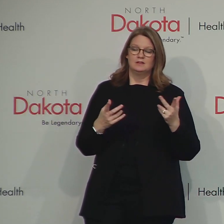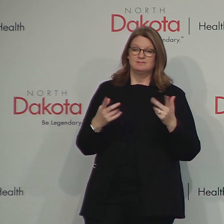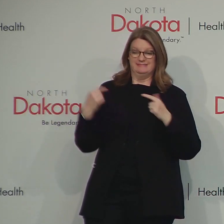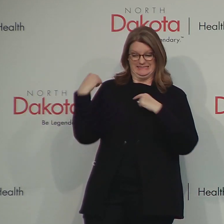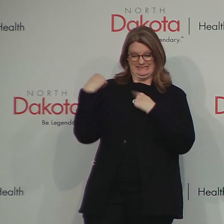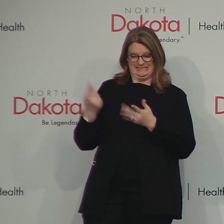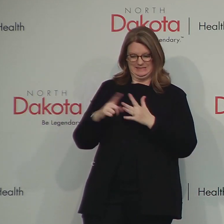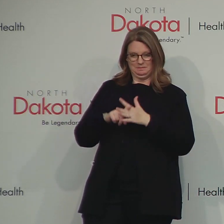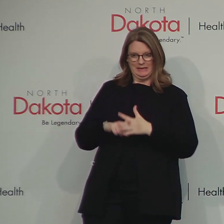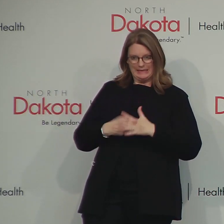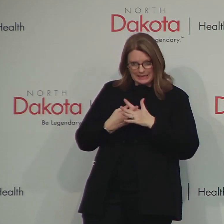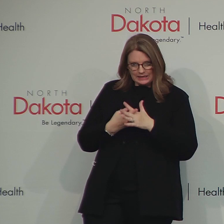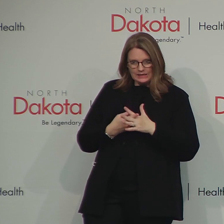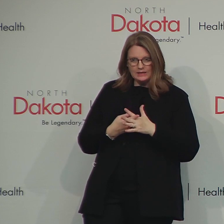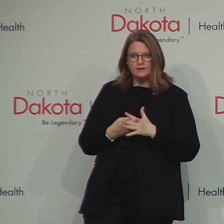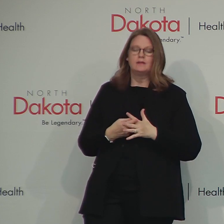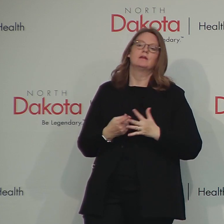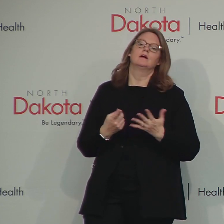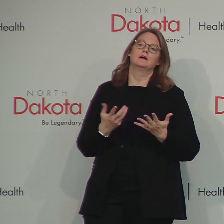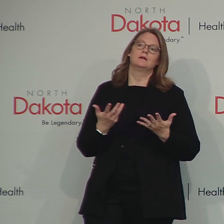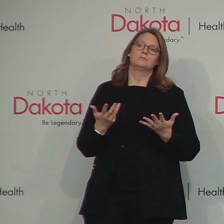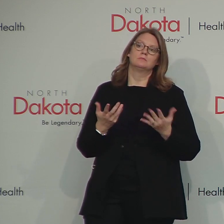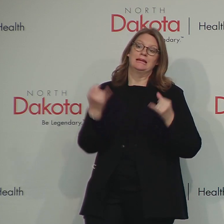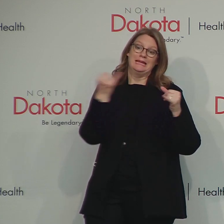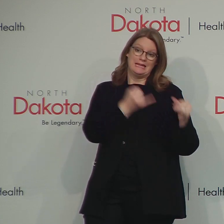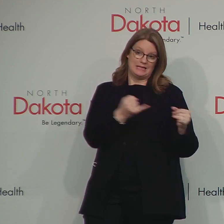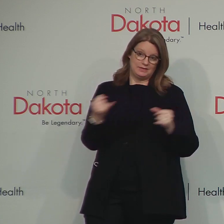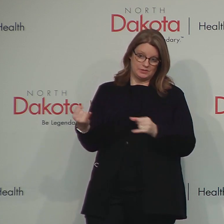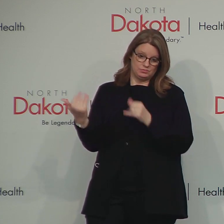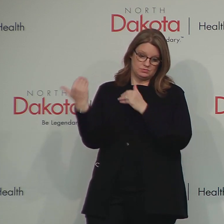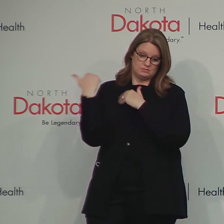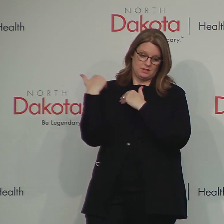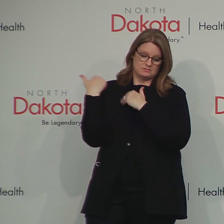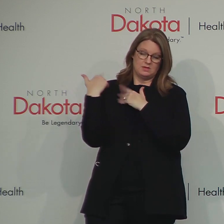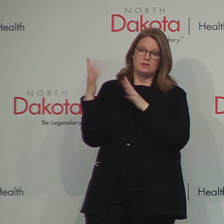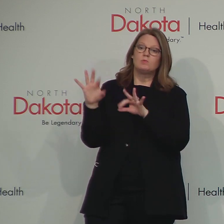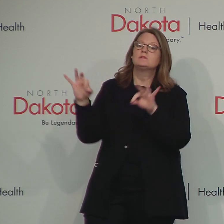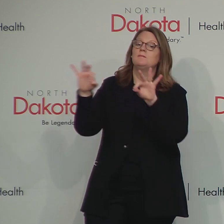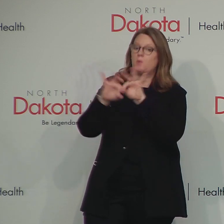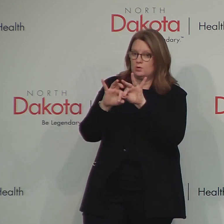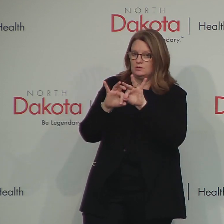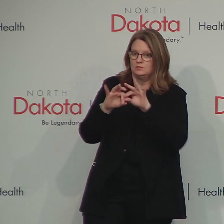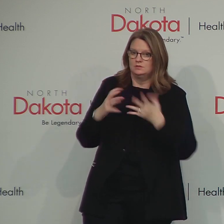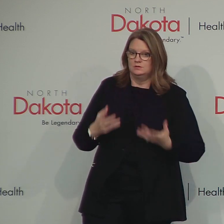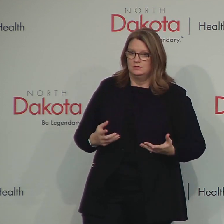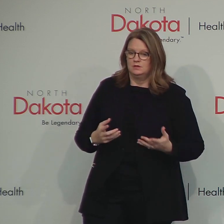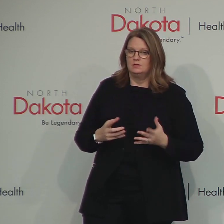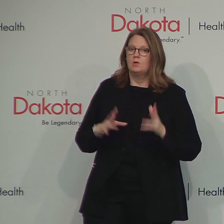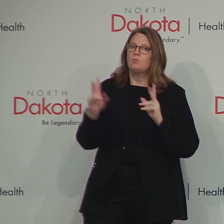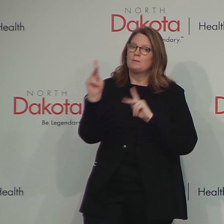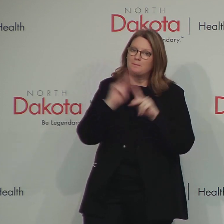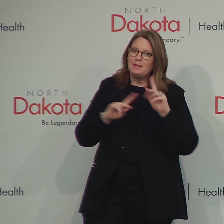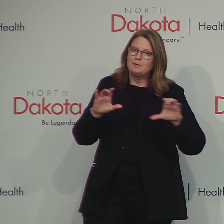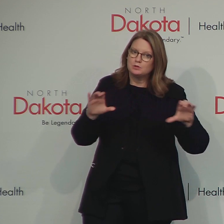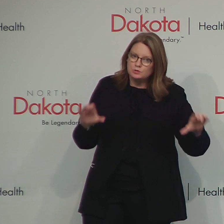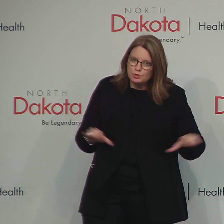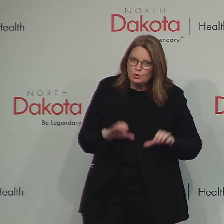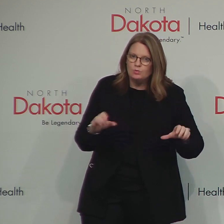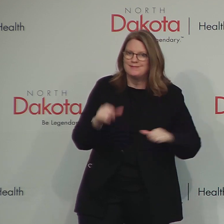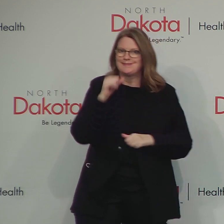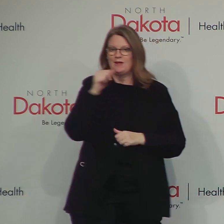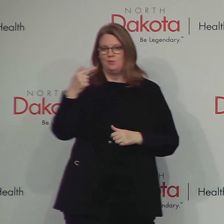a approach where we said that individual responsibility mattered more. It's more what people do than government say. So I'd say it's consistent